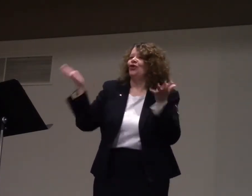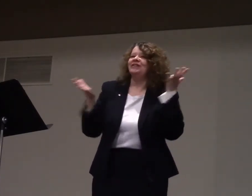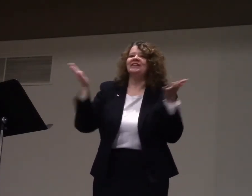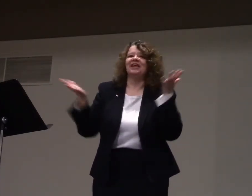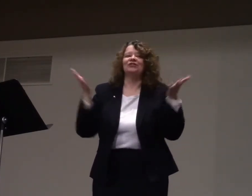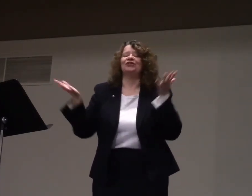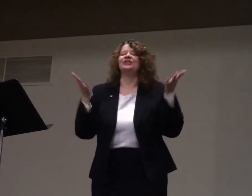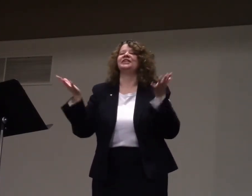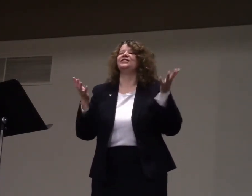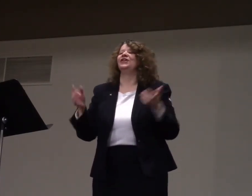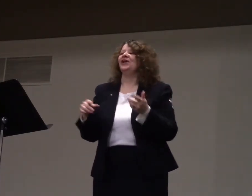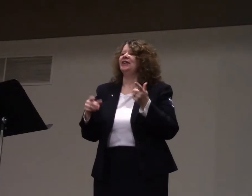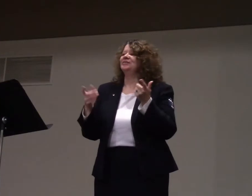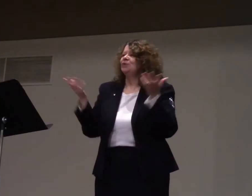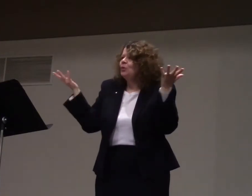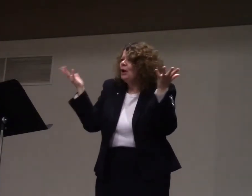And as we were just getting back and forth.